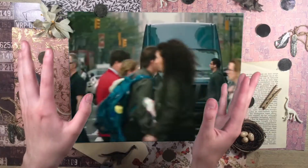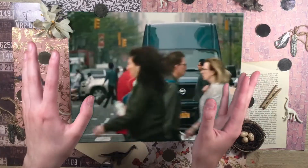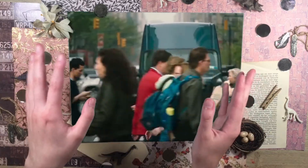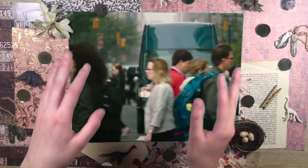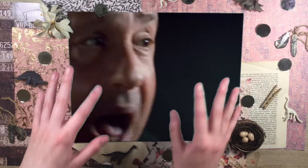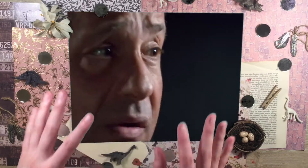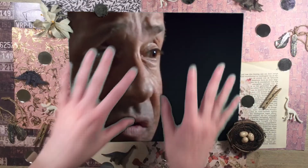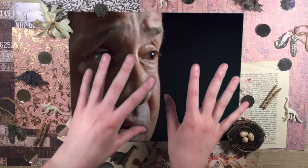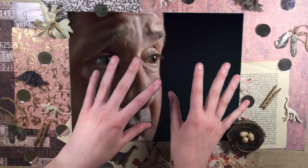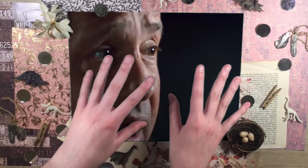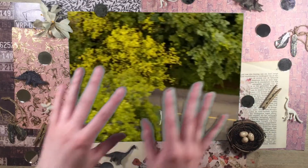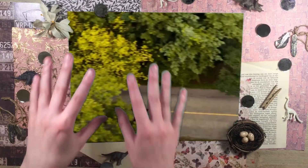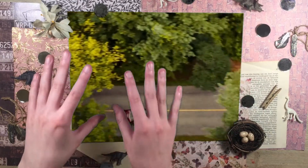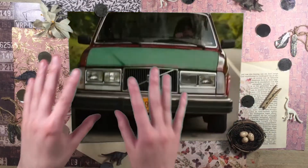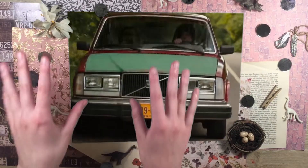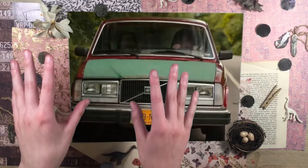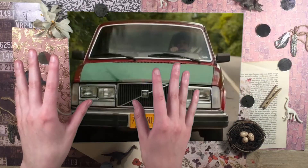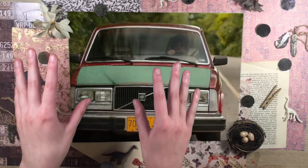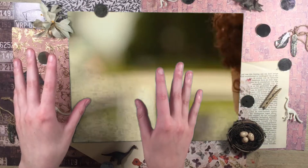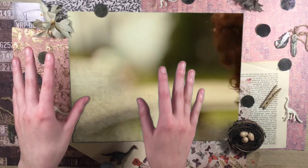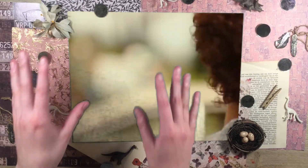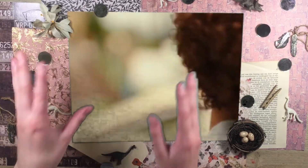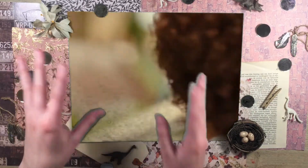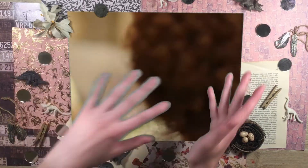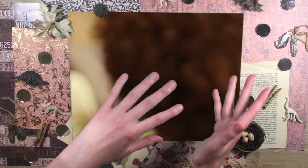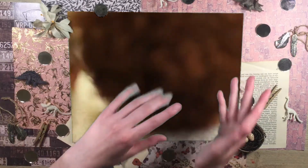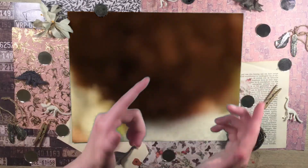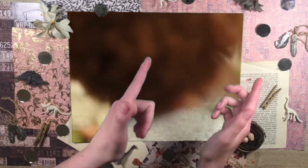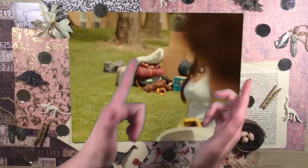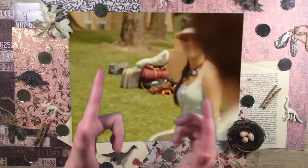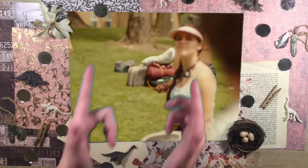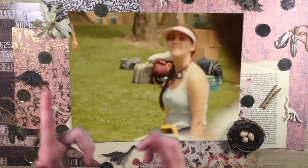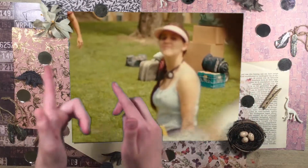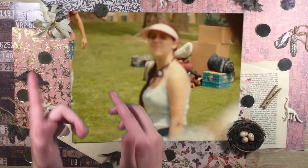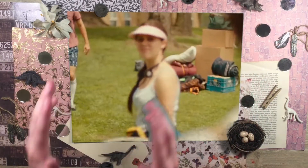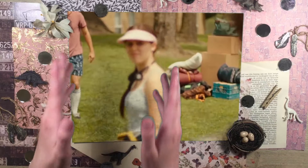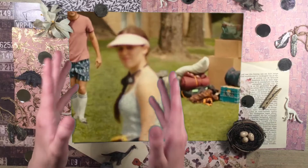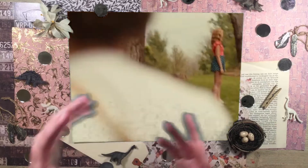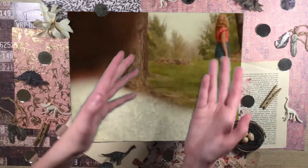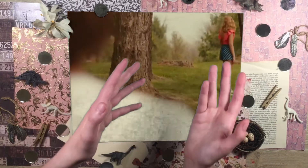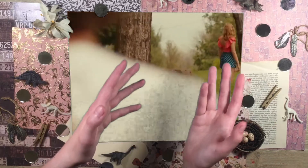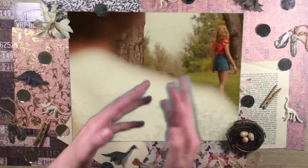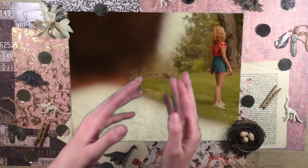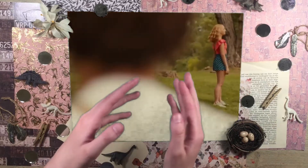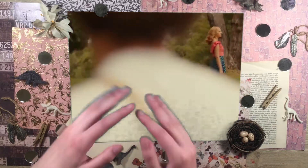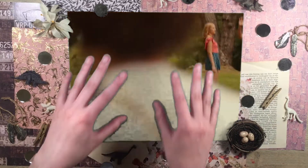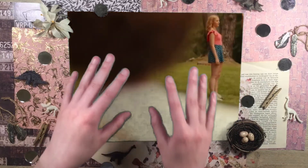seamless. The reenacted events help with this and make the narration of Eddie and Robert feel alive. With all the